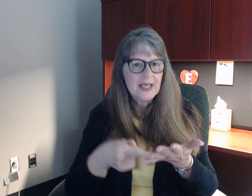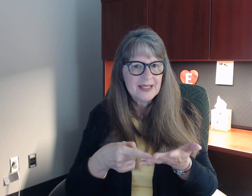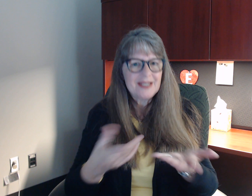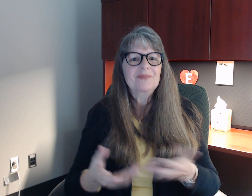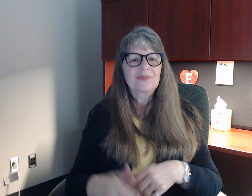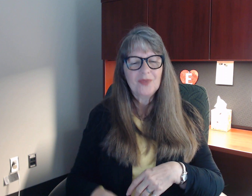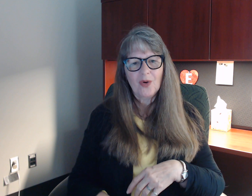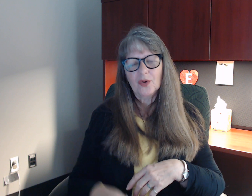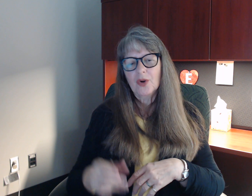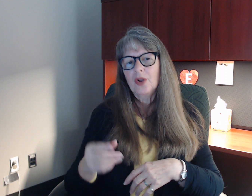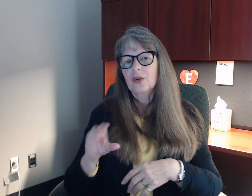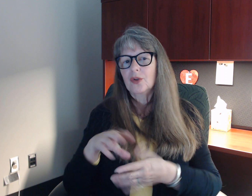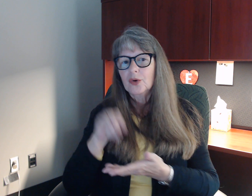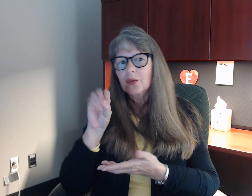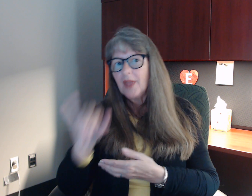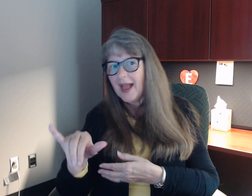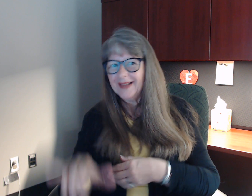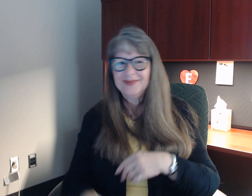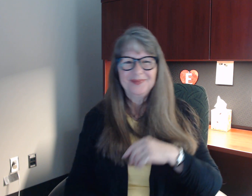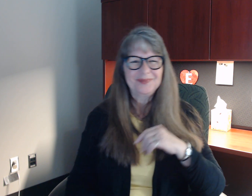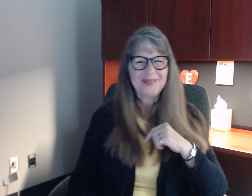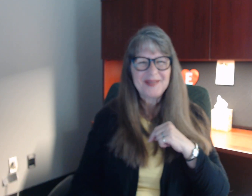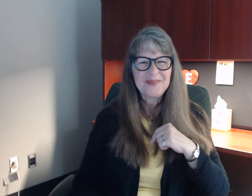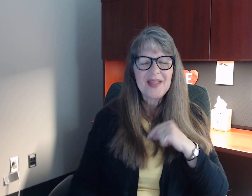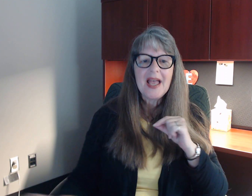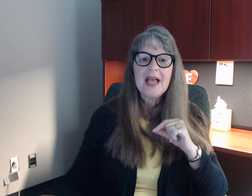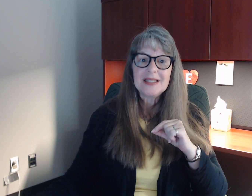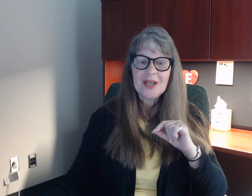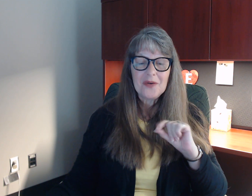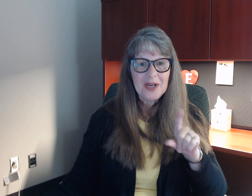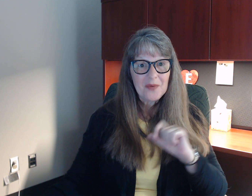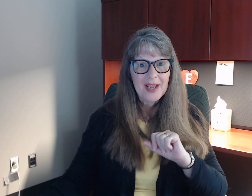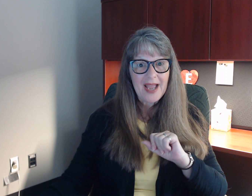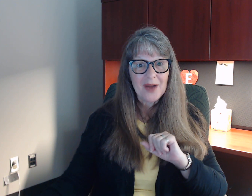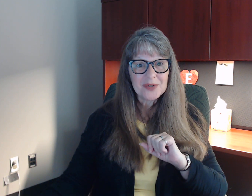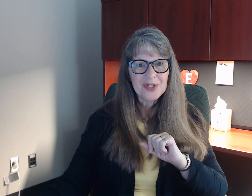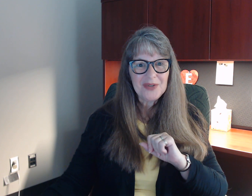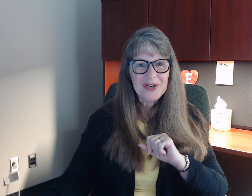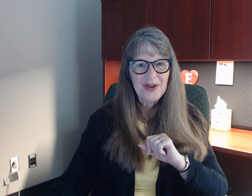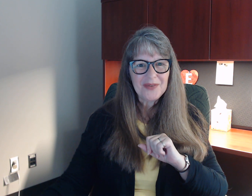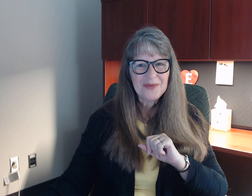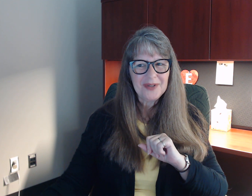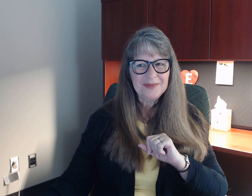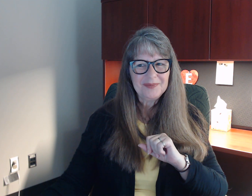this or learn that. Right? So anyway, I will see you later. Have a good one.